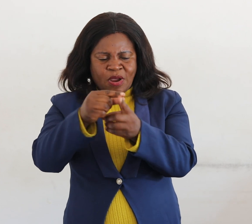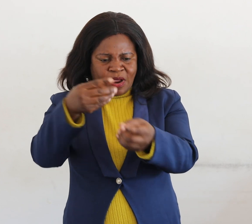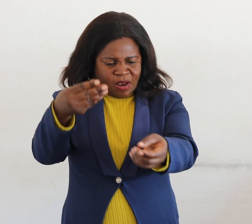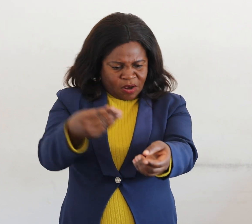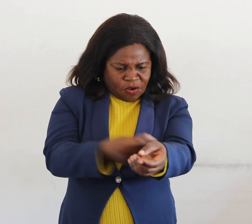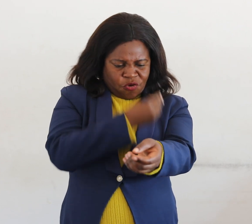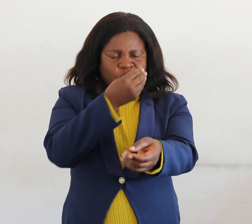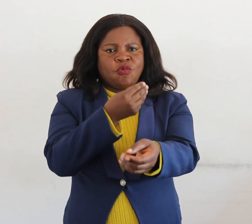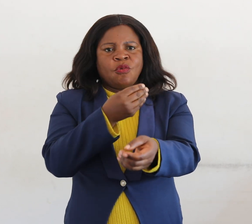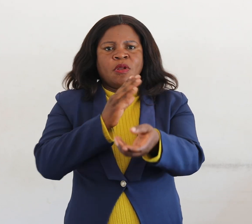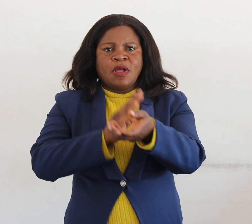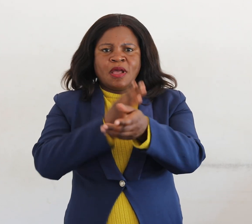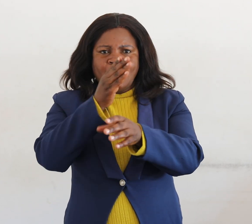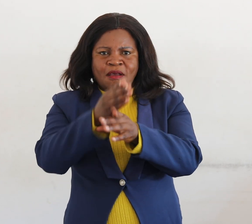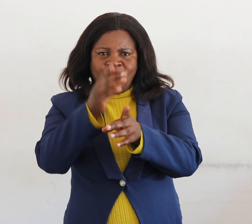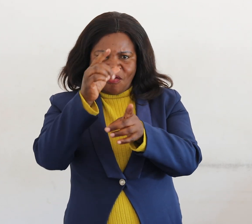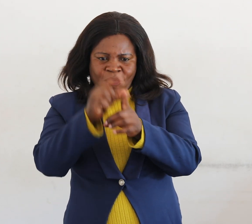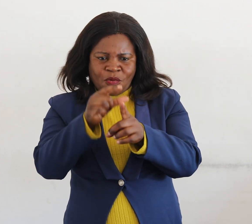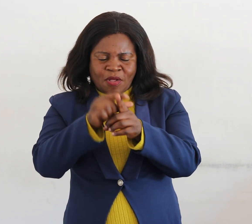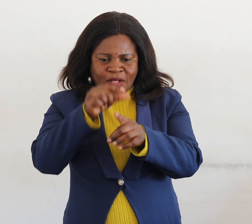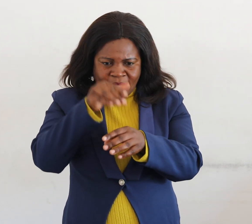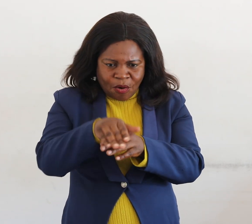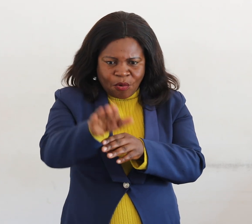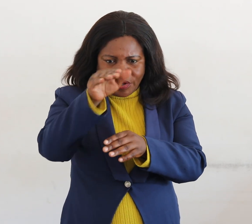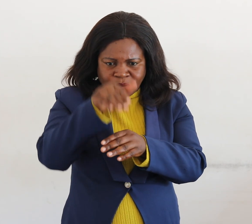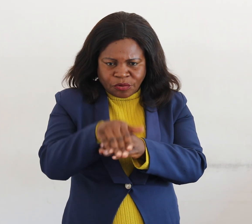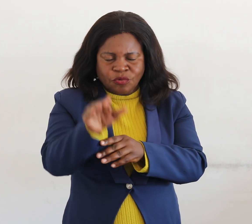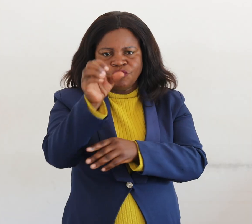words registration of.